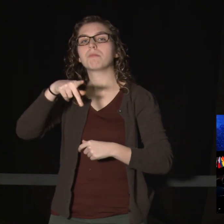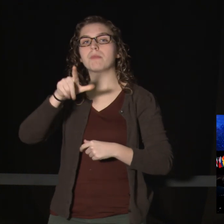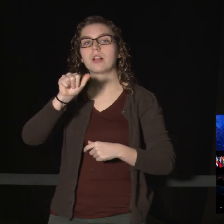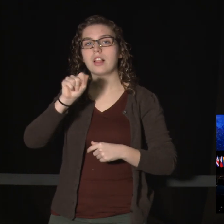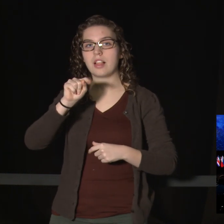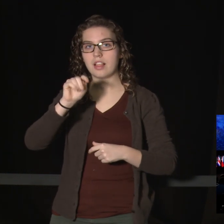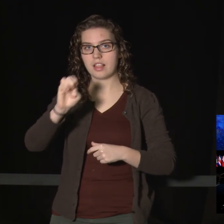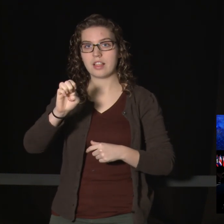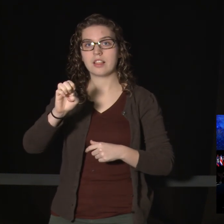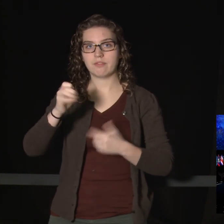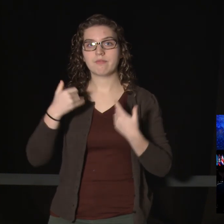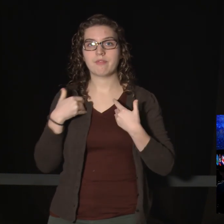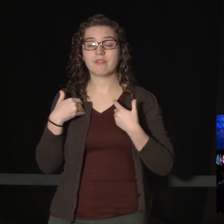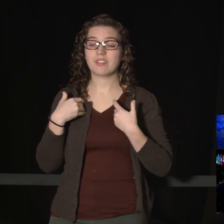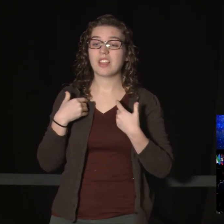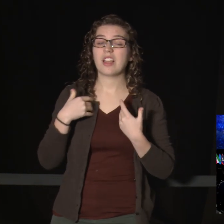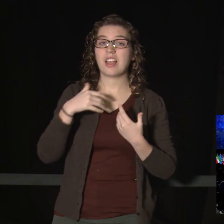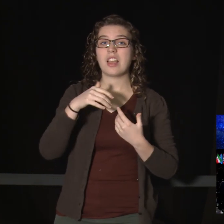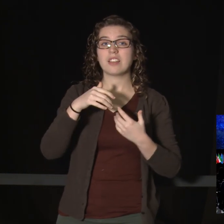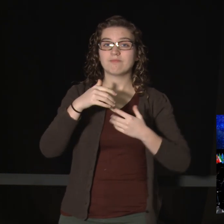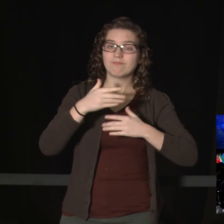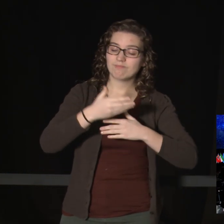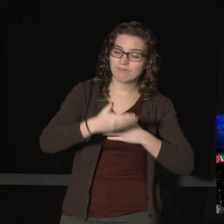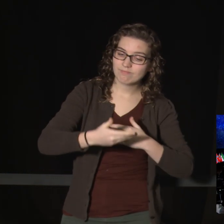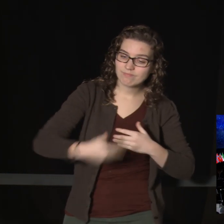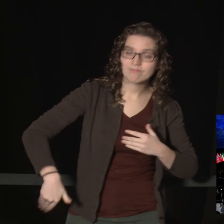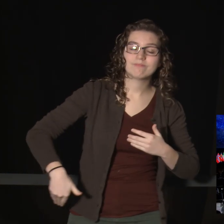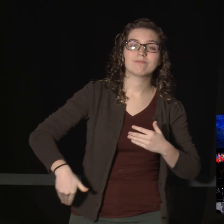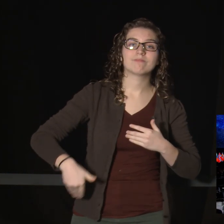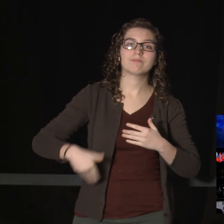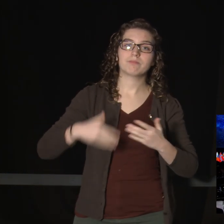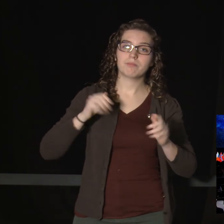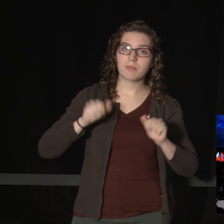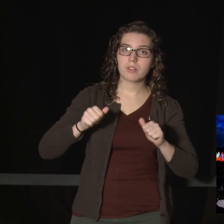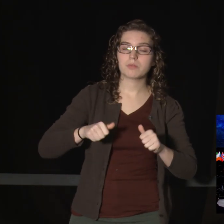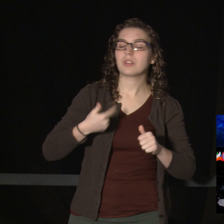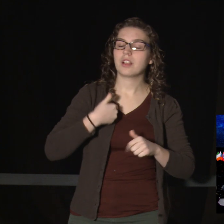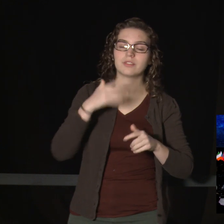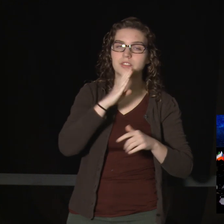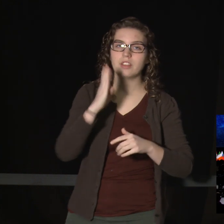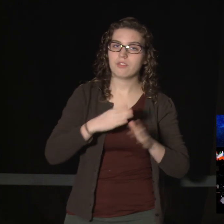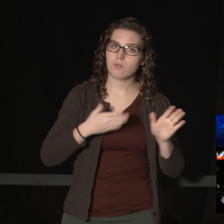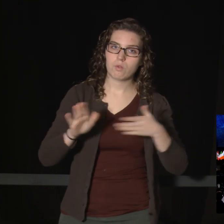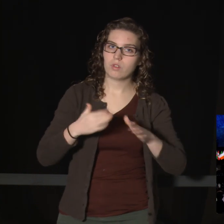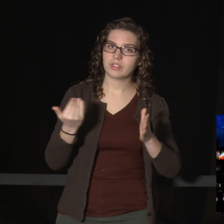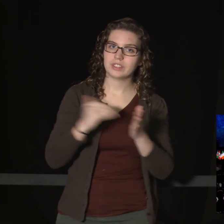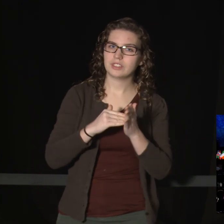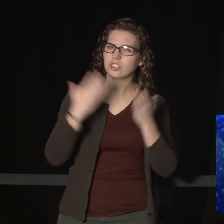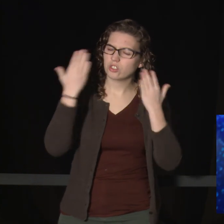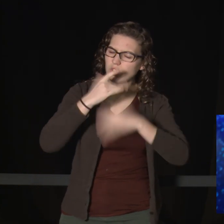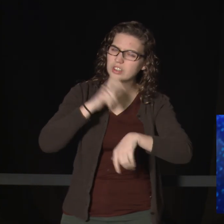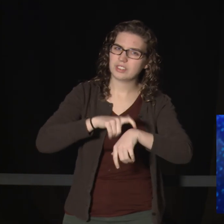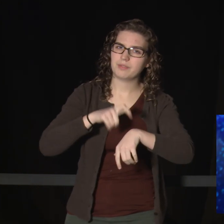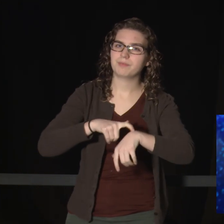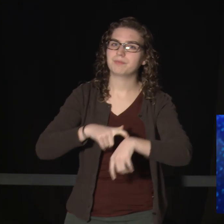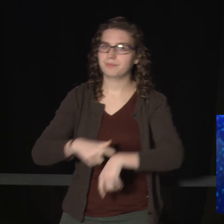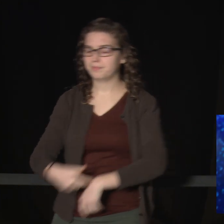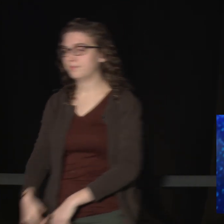told amputation was a possibility, and certainly I would never walk again. Dark time.